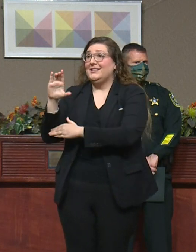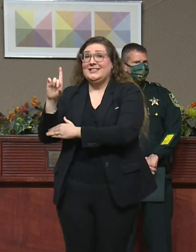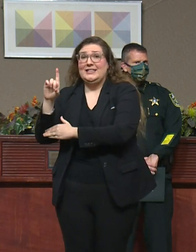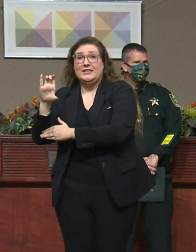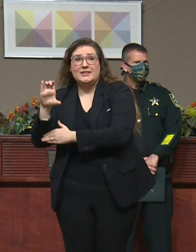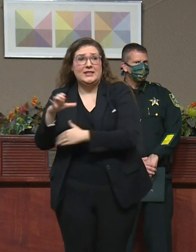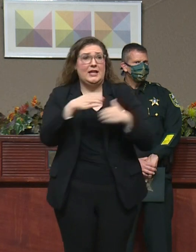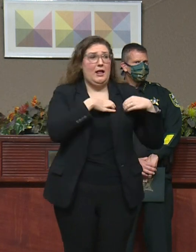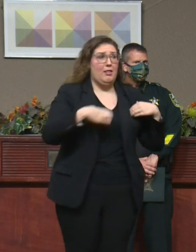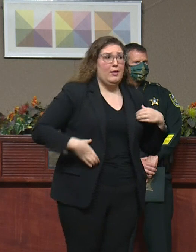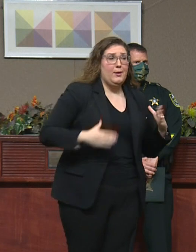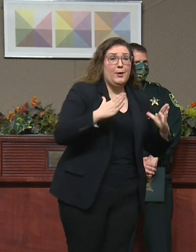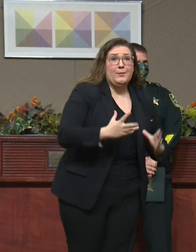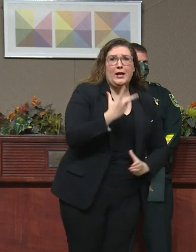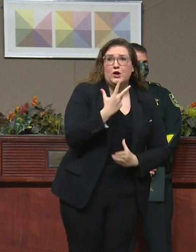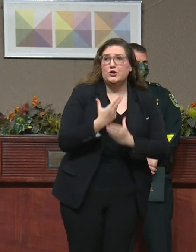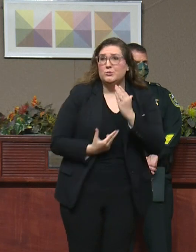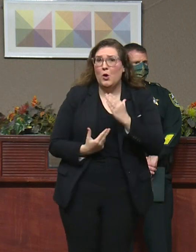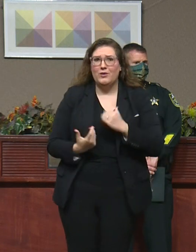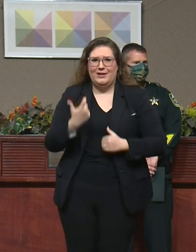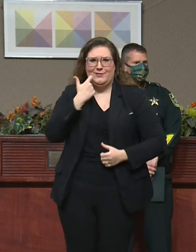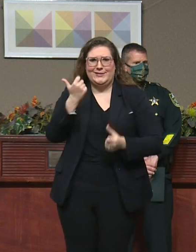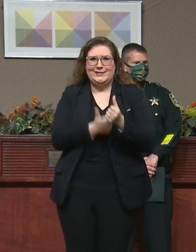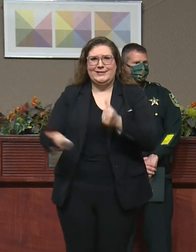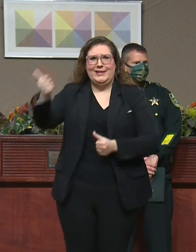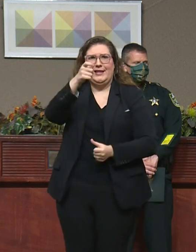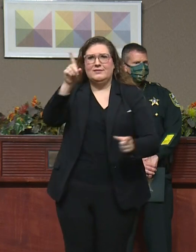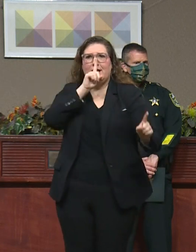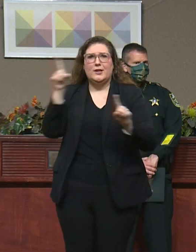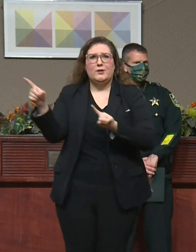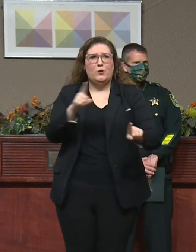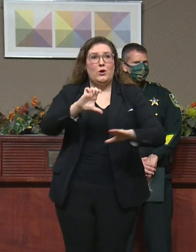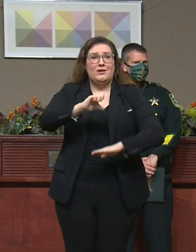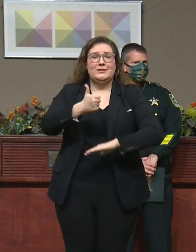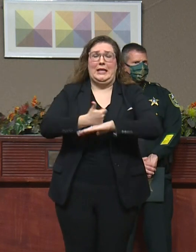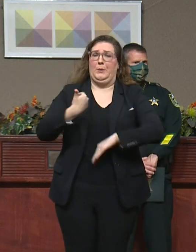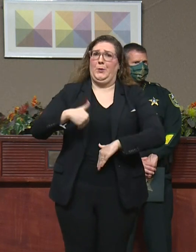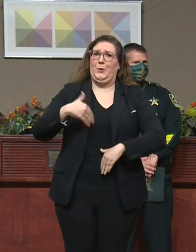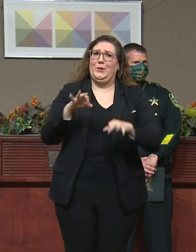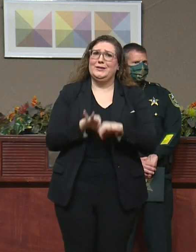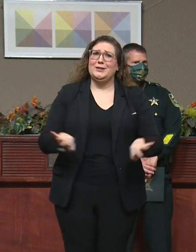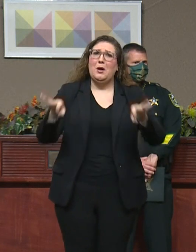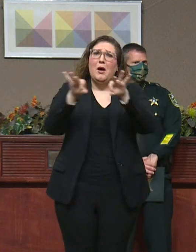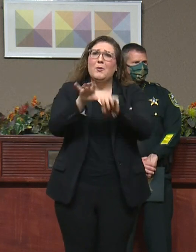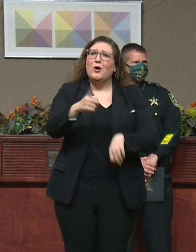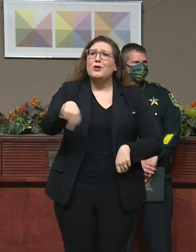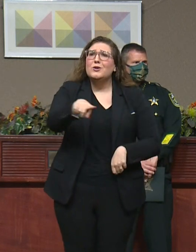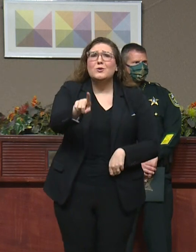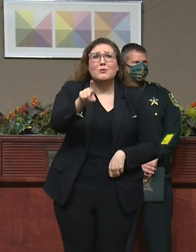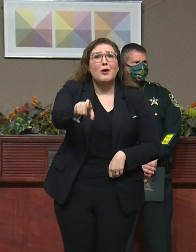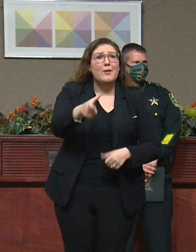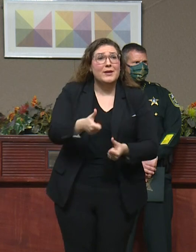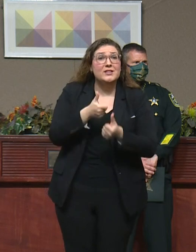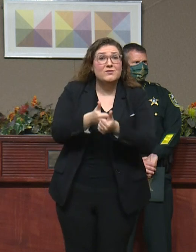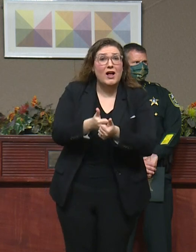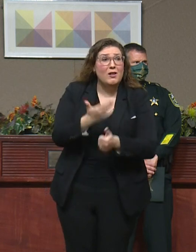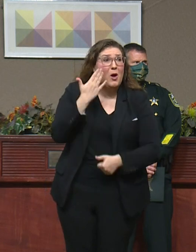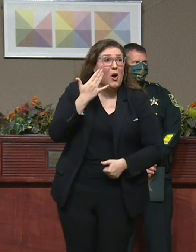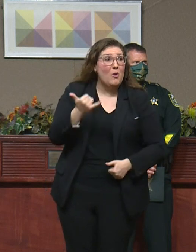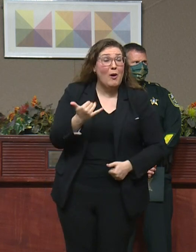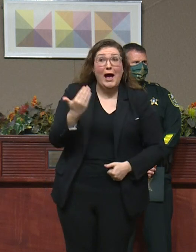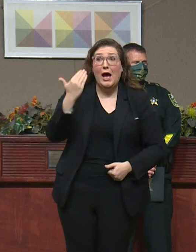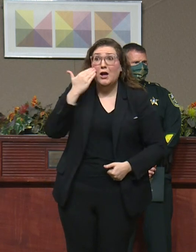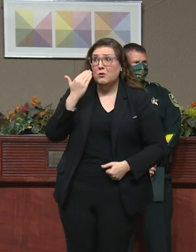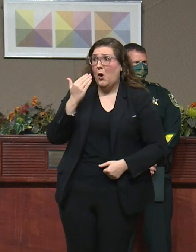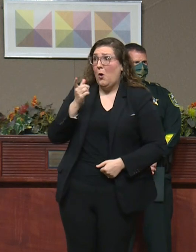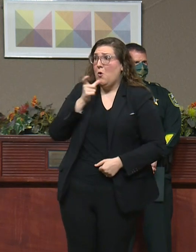mayor's executive order, recent executive order, are so critical to follow. We don't know who may have it. So